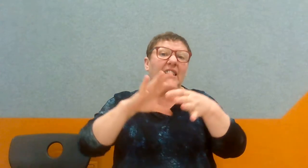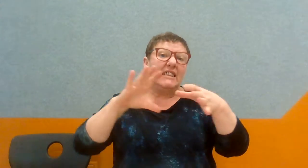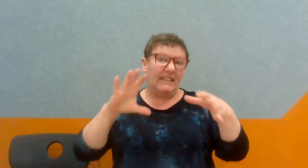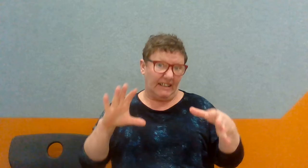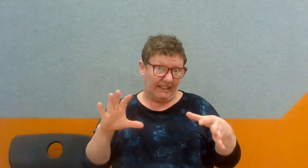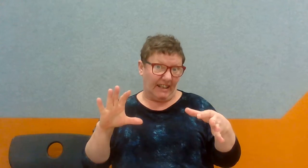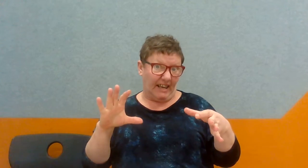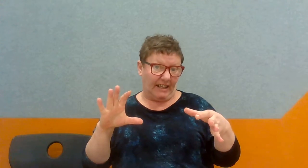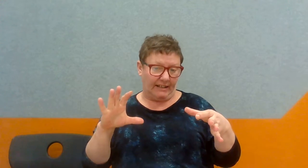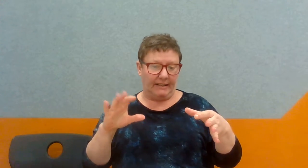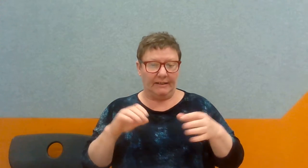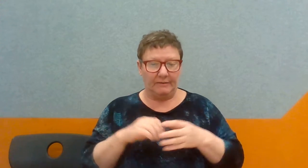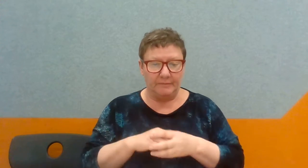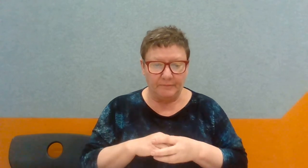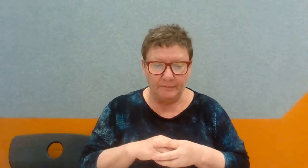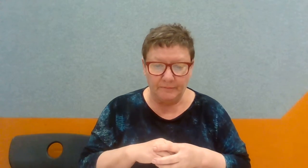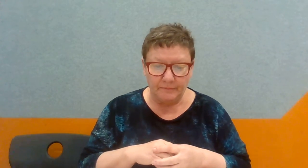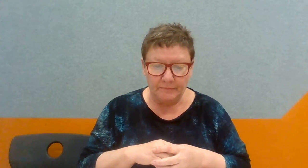and disconnect.